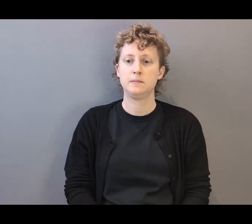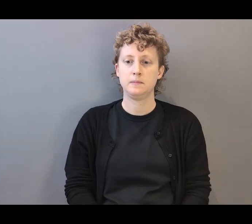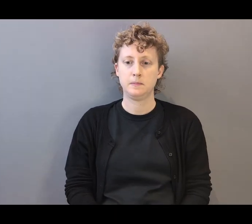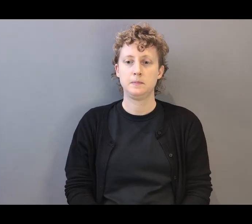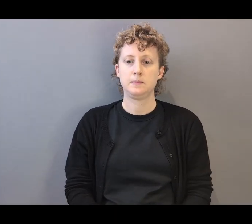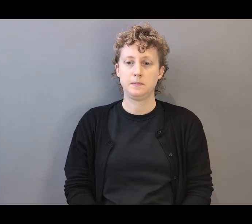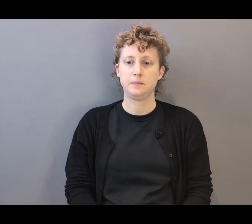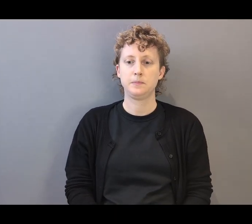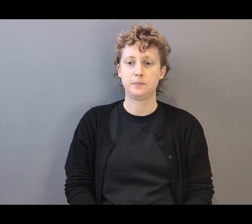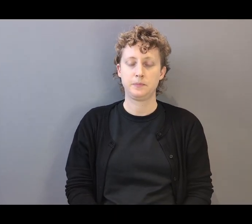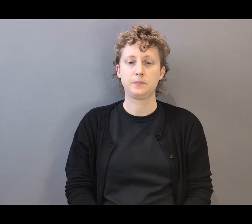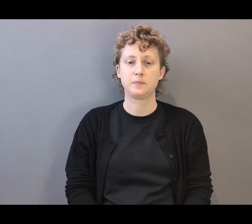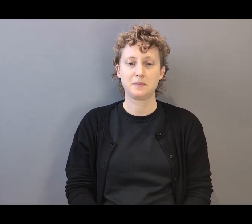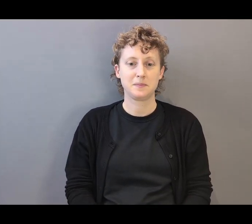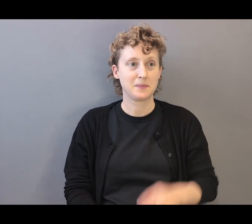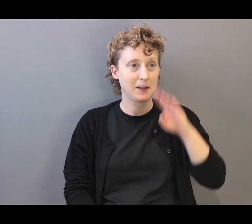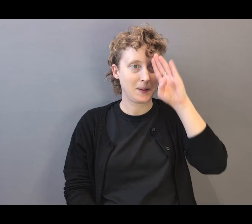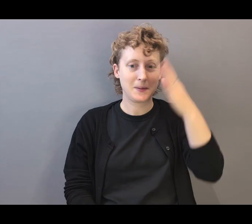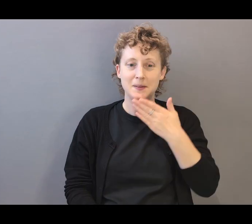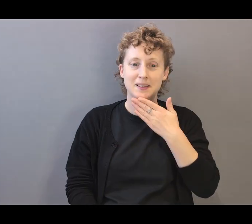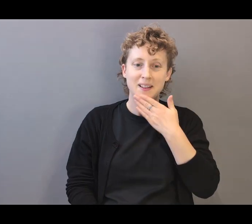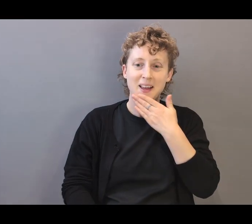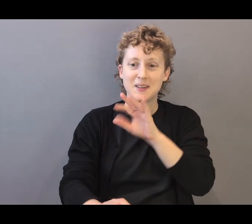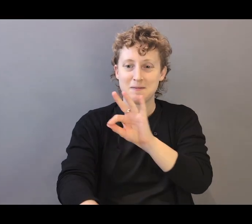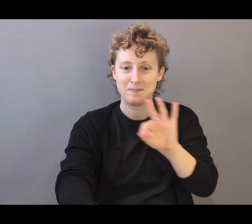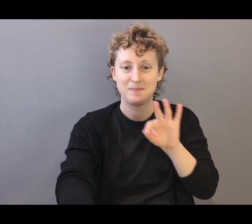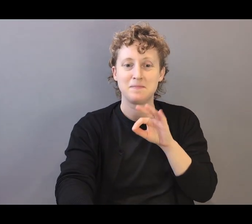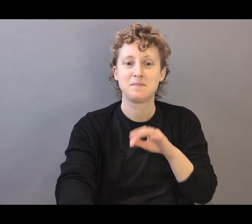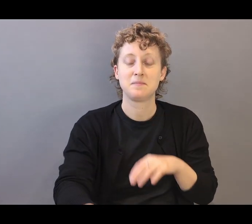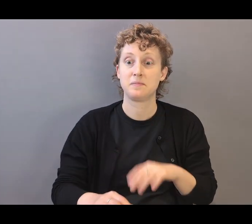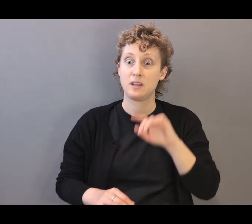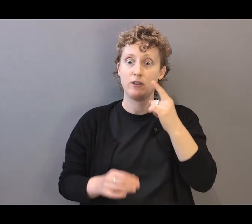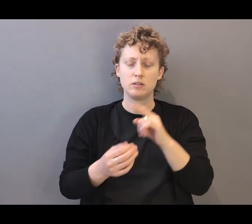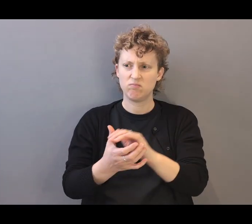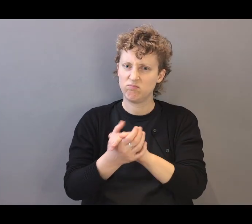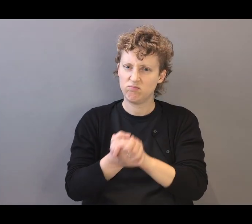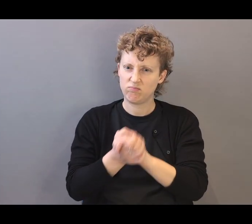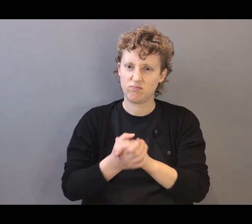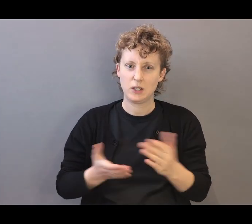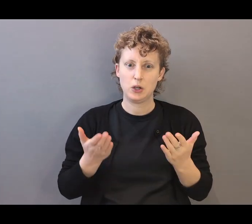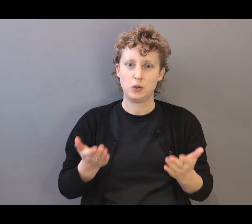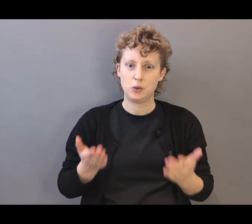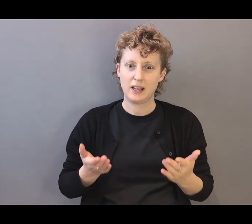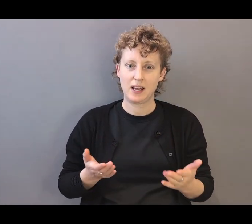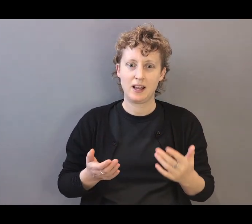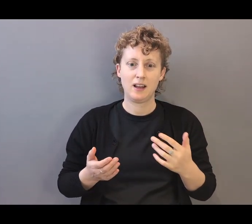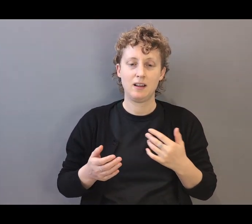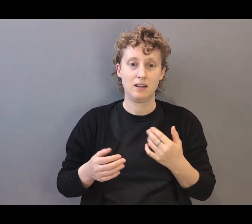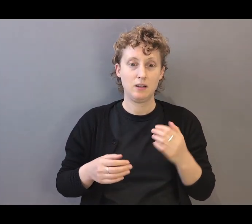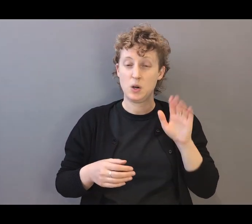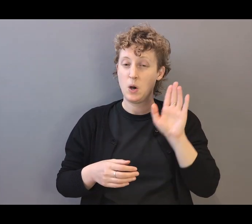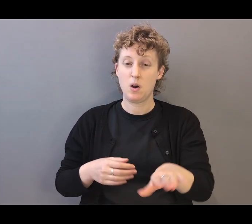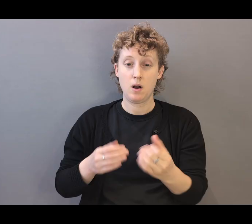Hi, thank you very much, Susanna, and hello, everyone. First of all, congratulations for today. I've been following all the event, and it's